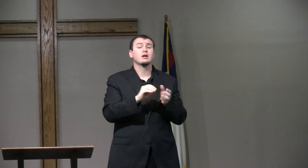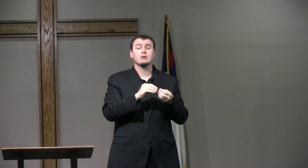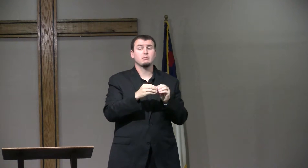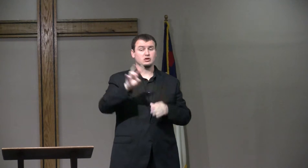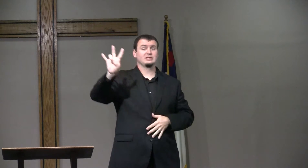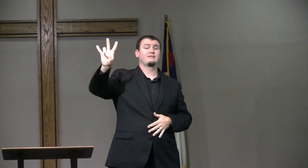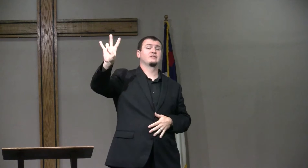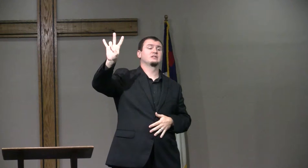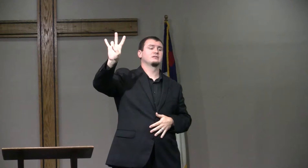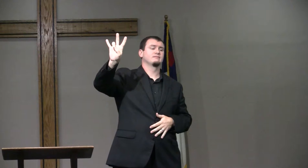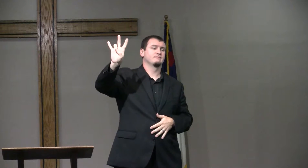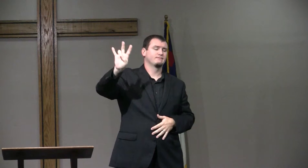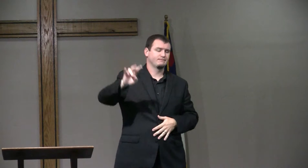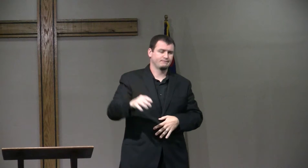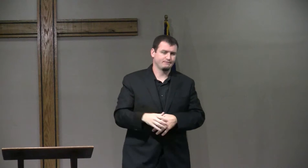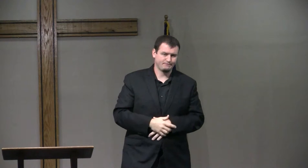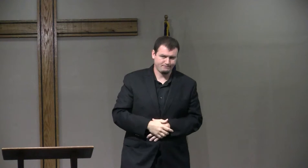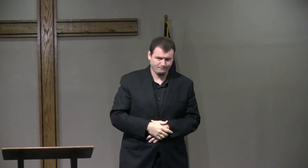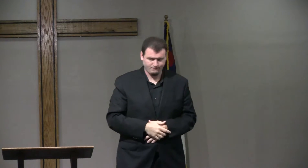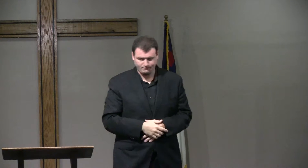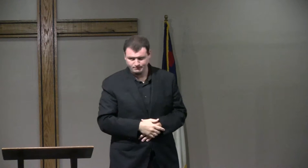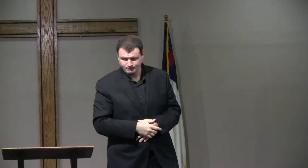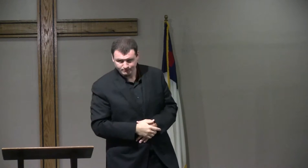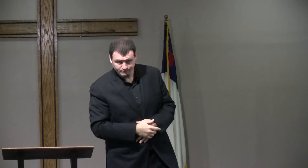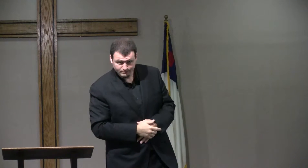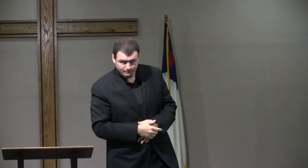This is in the Ten Commandments, number 7.